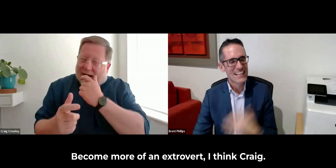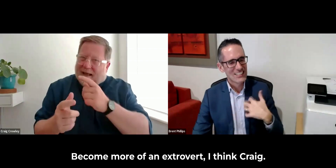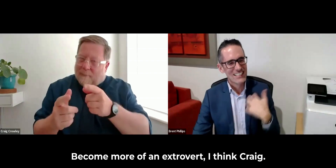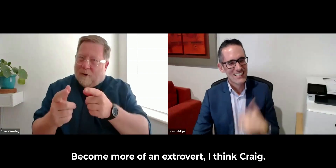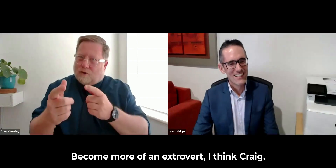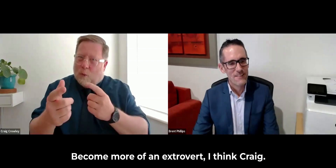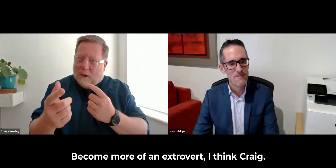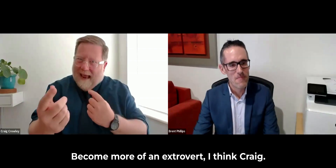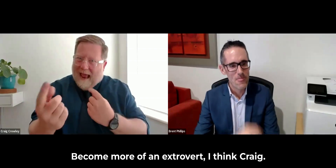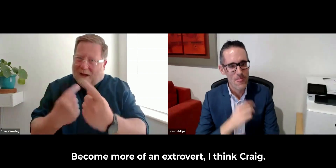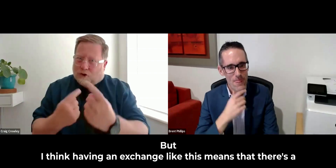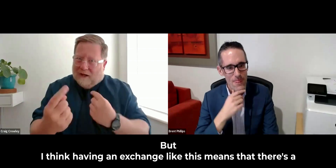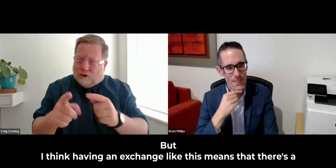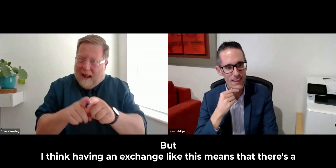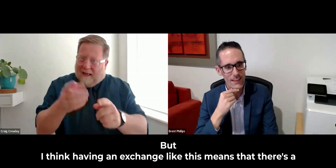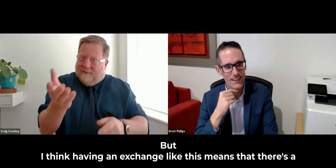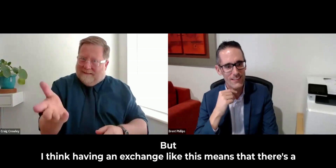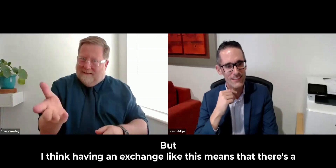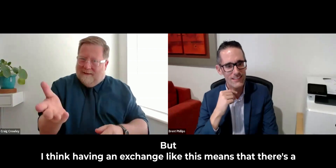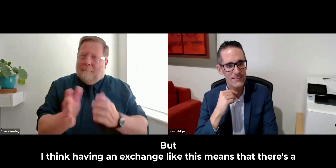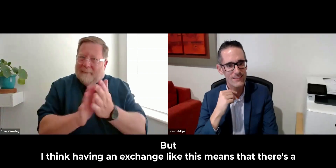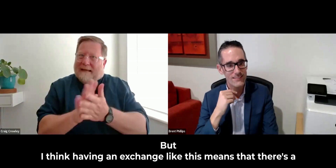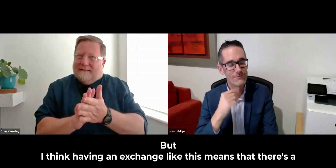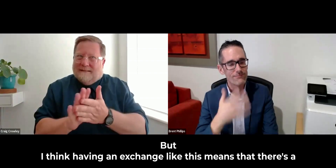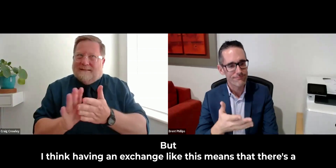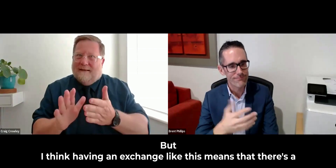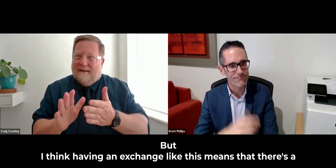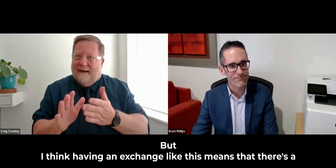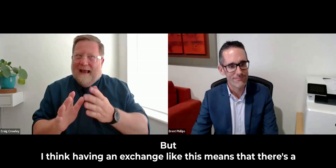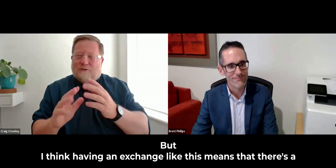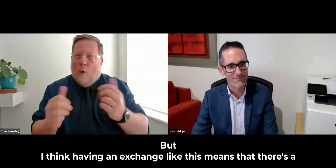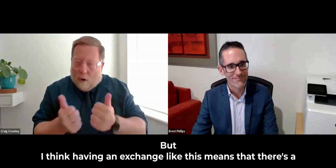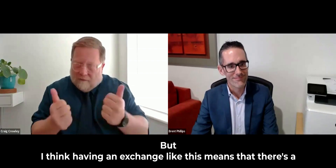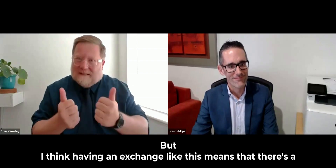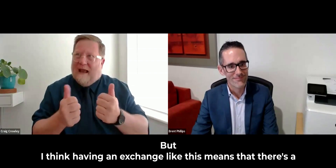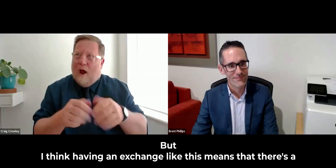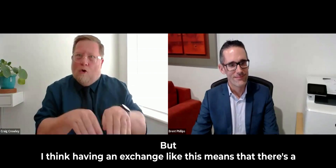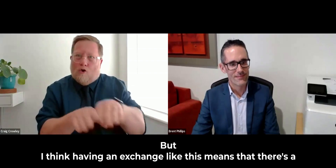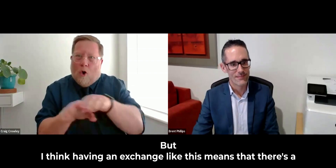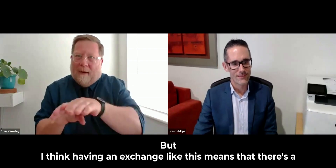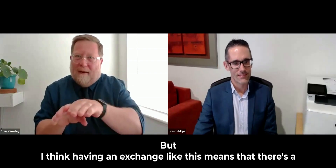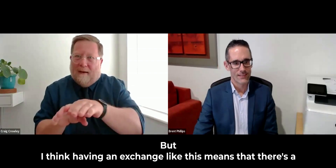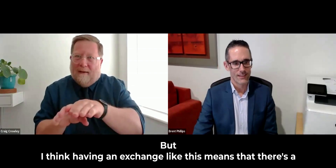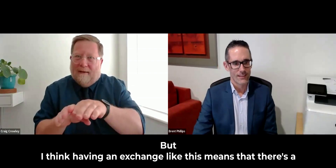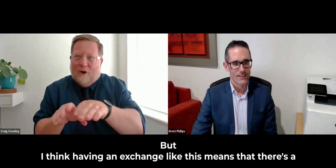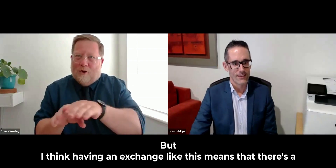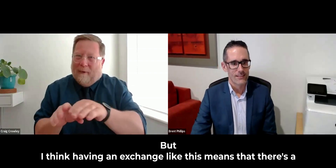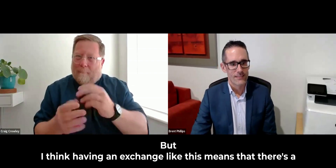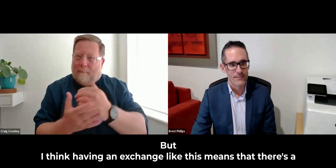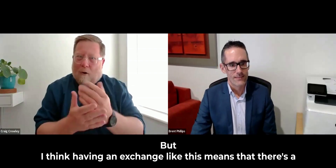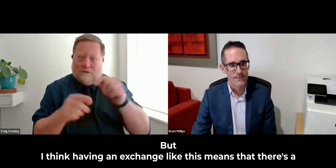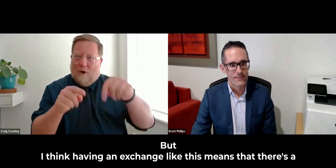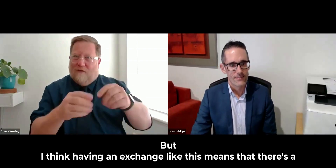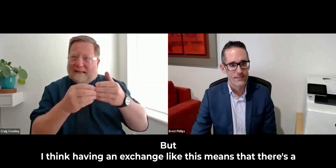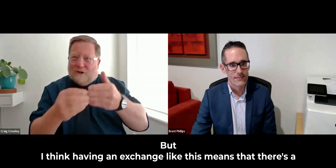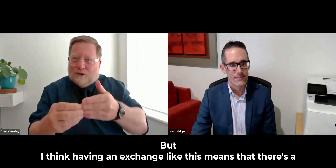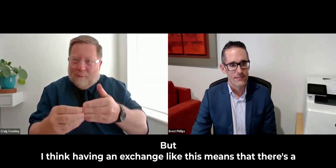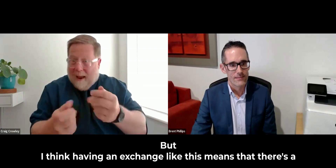Craig. But I think having an exchange like this means that